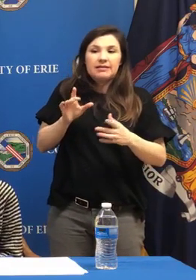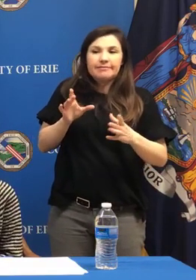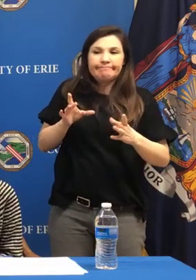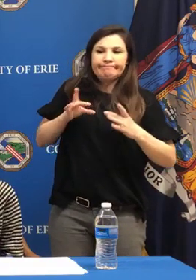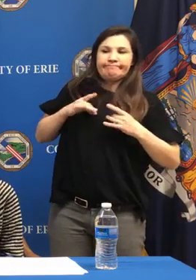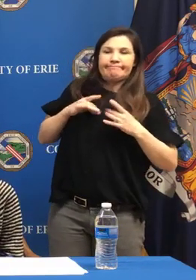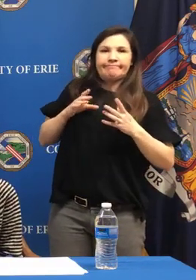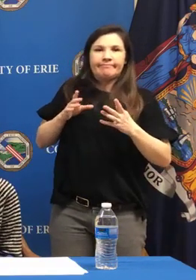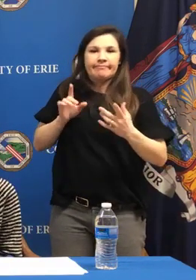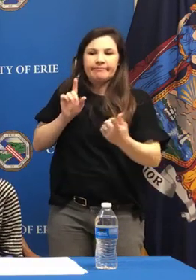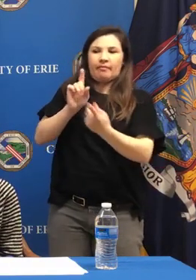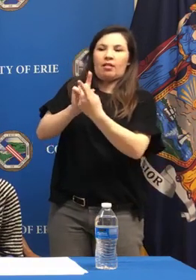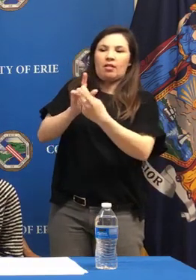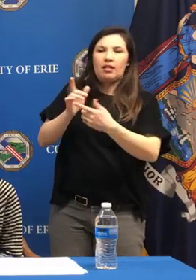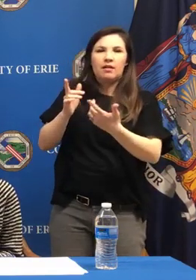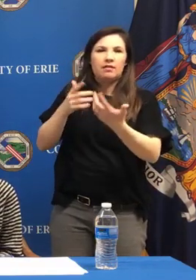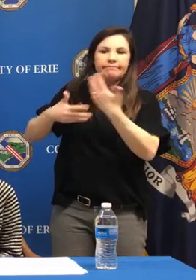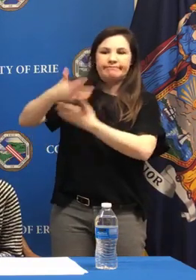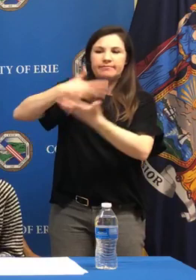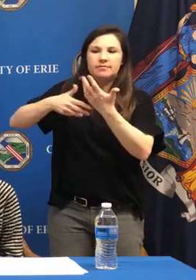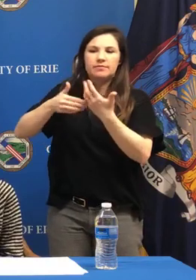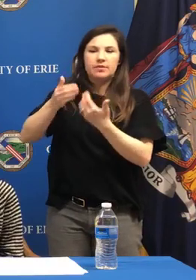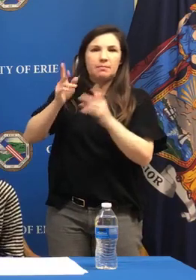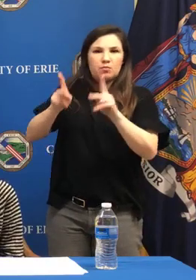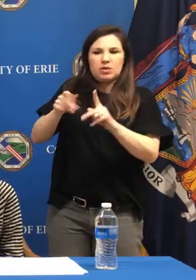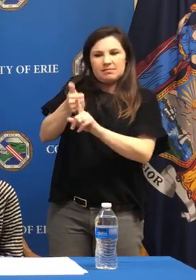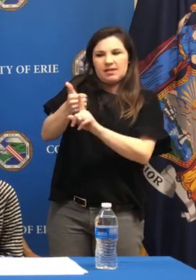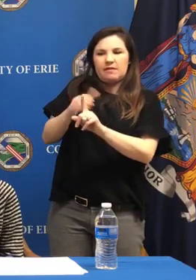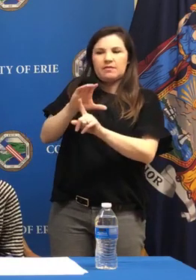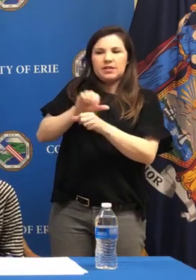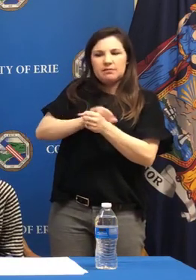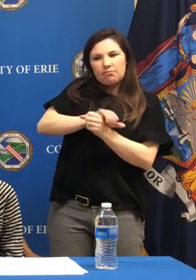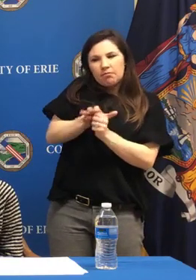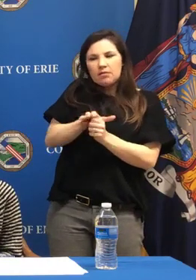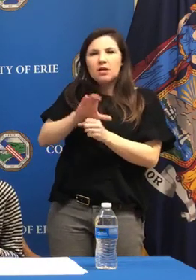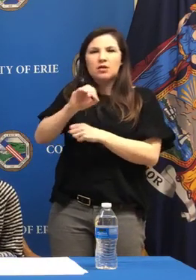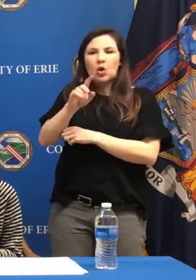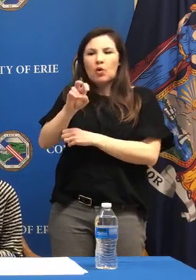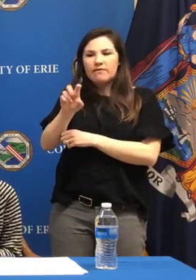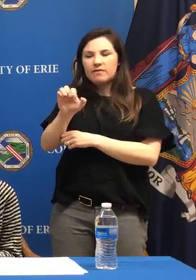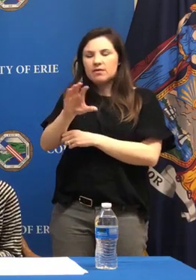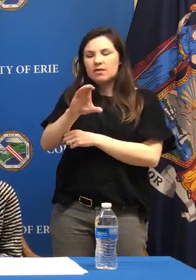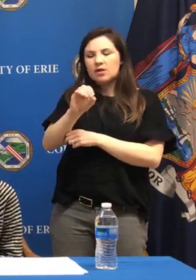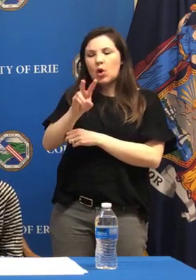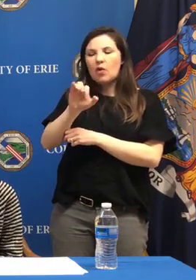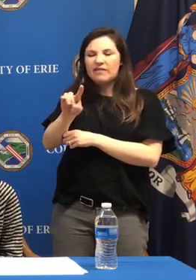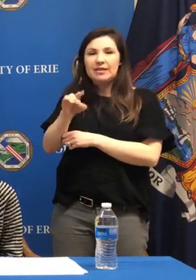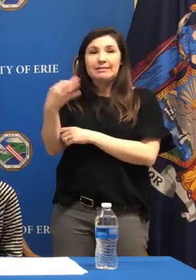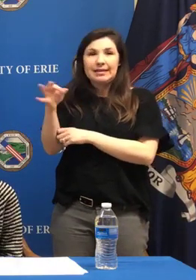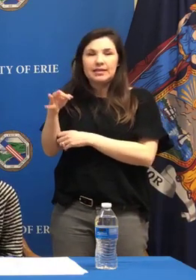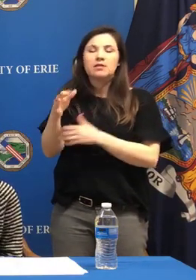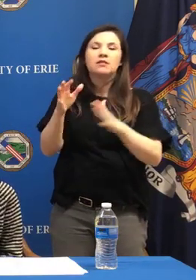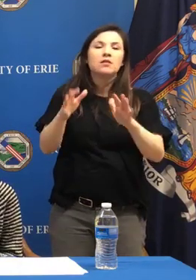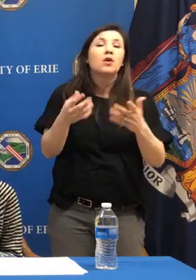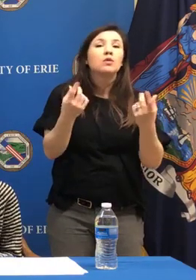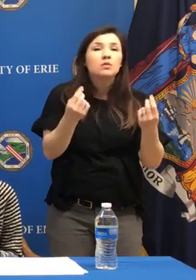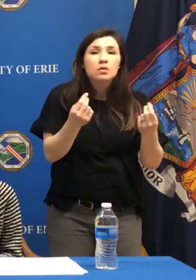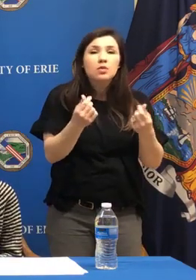who has COVID-19, and so take the appropriate actions of staying away from other people,